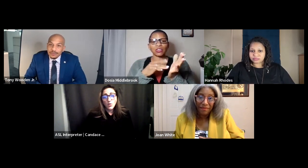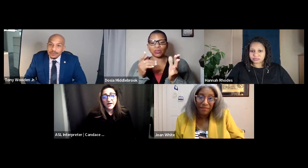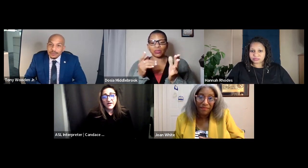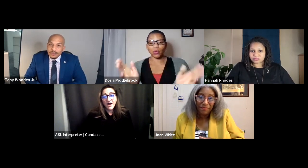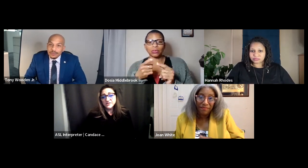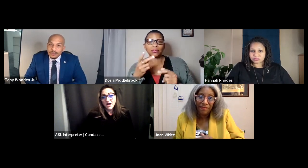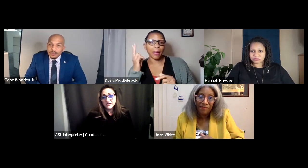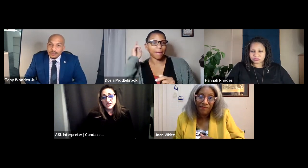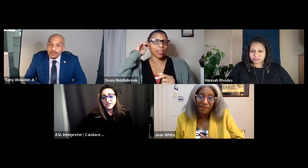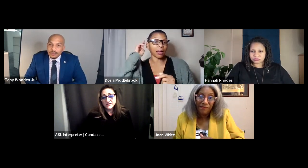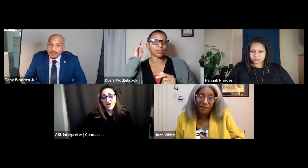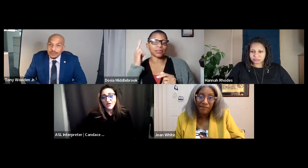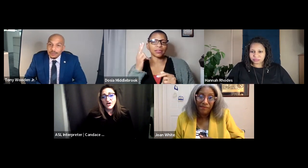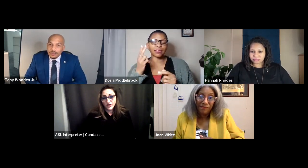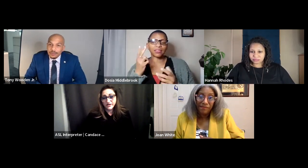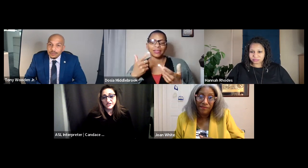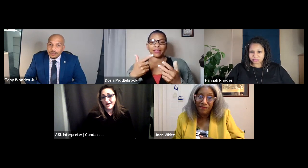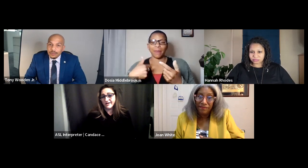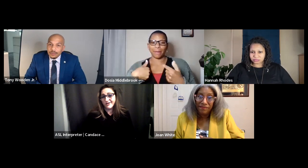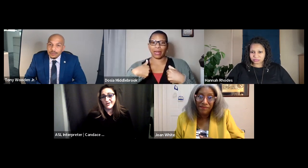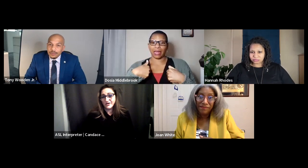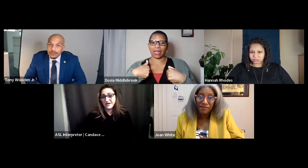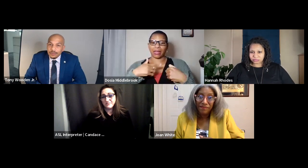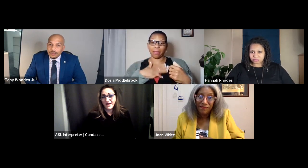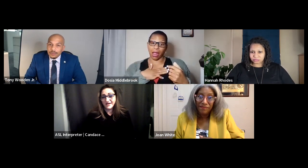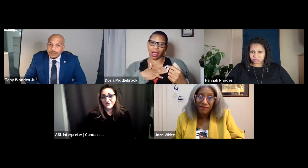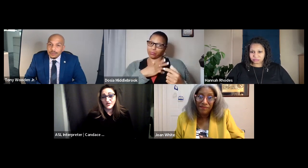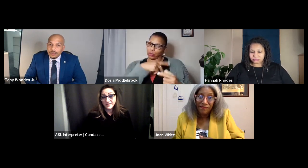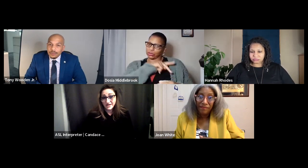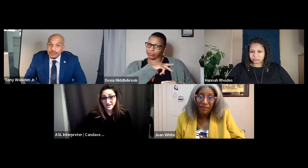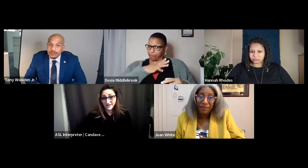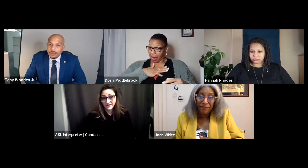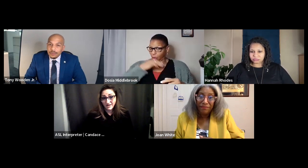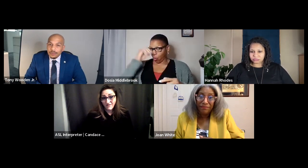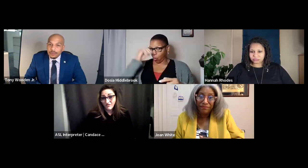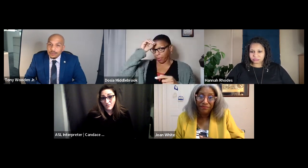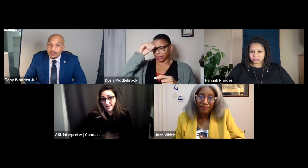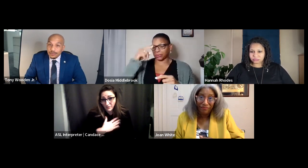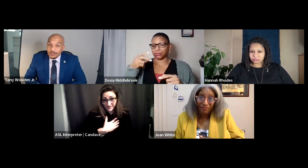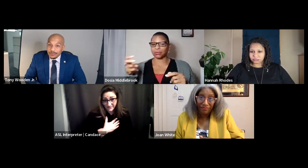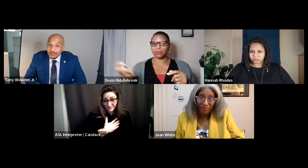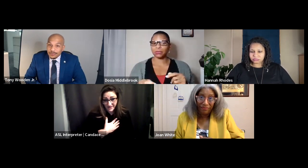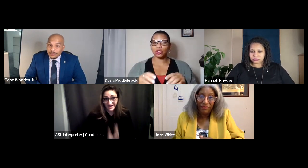When doctors encourage cochlear implants, for me, for my personal